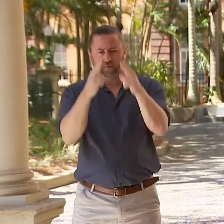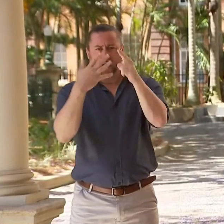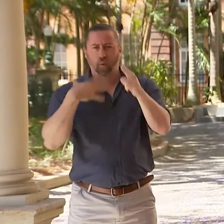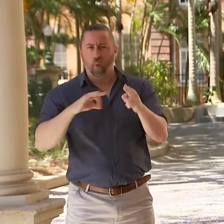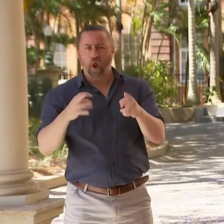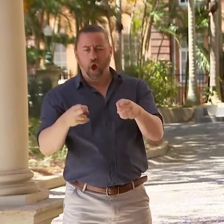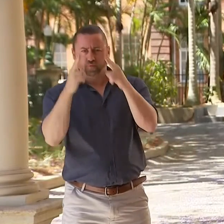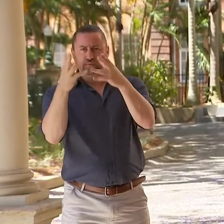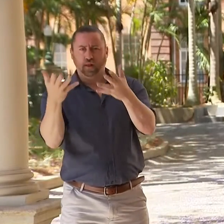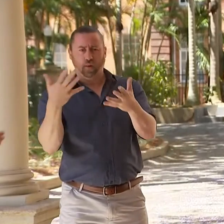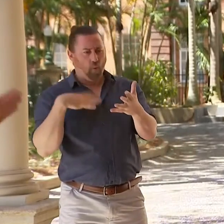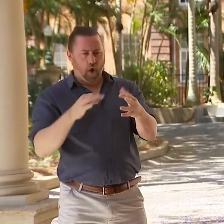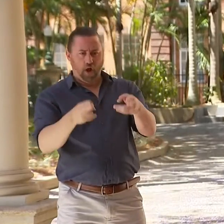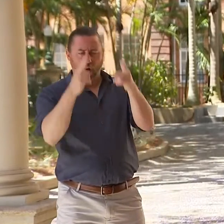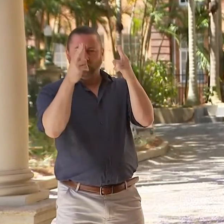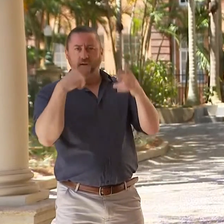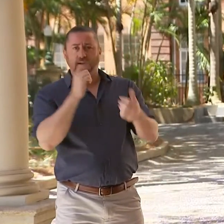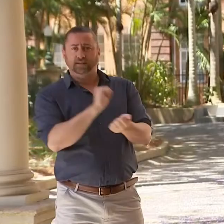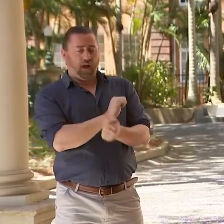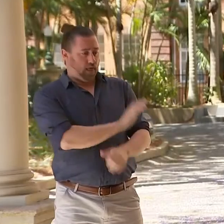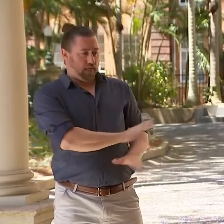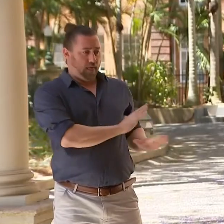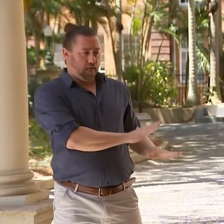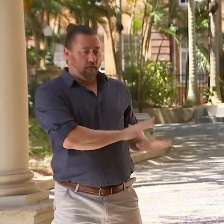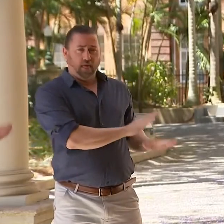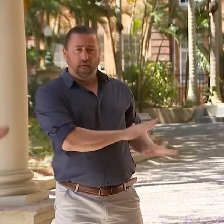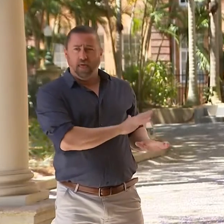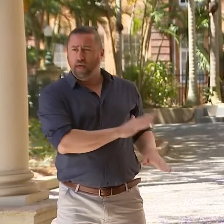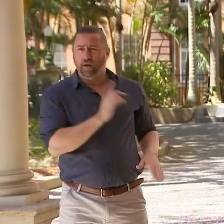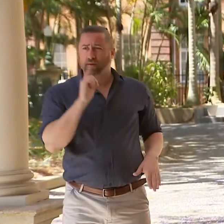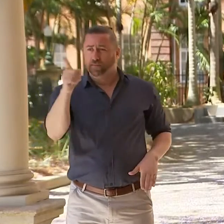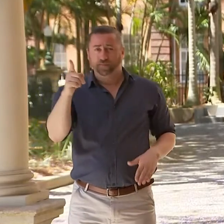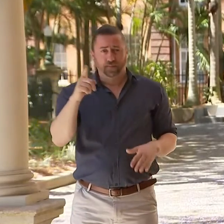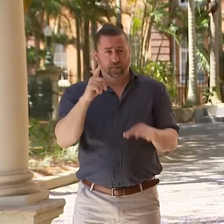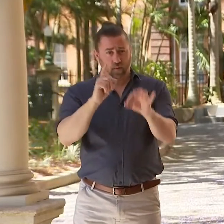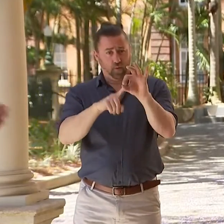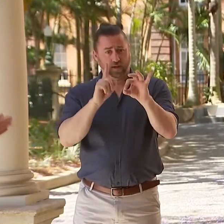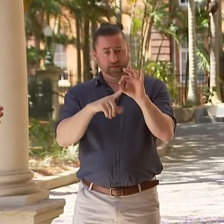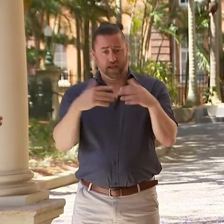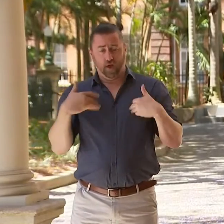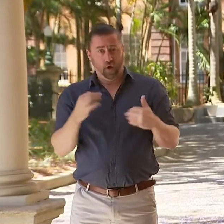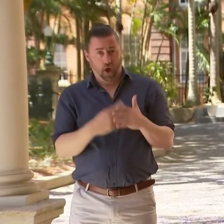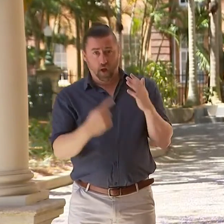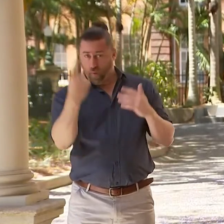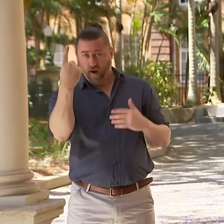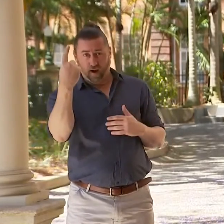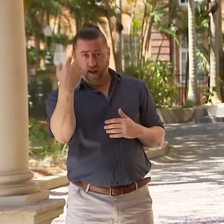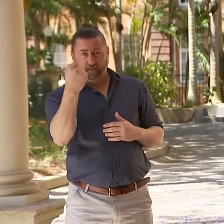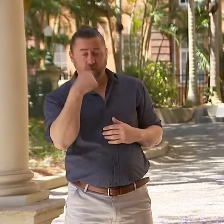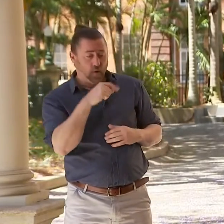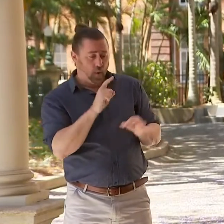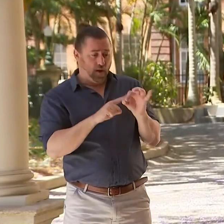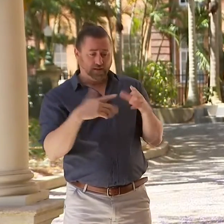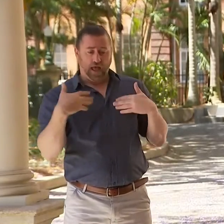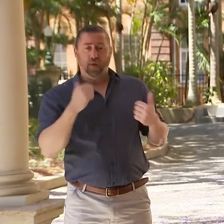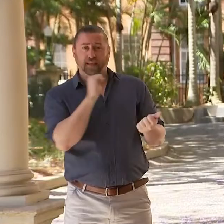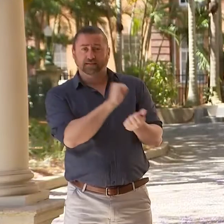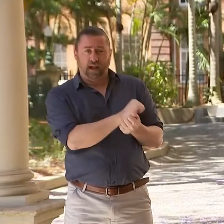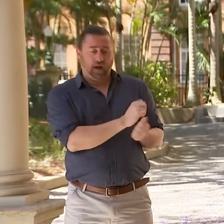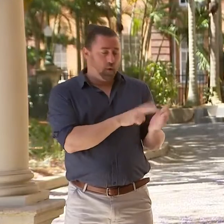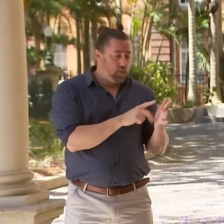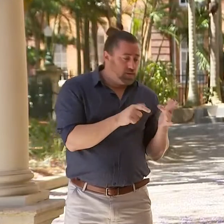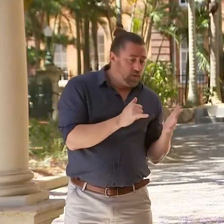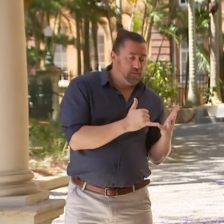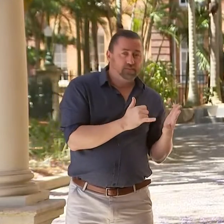his quarantine and then get back to work. Because every day he's stuck down there. It's not, Well, and if there are Queensland health workers, he's not the only one, but they're stuck in the state. They can't get back to